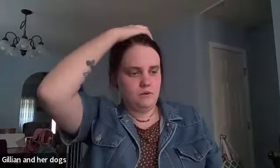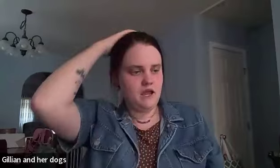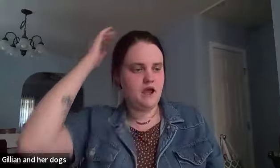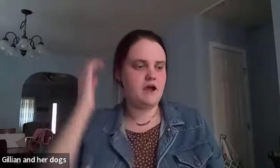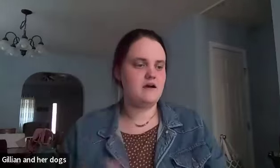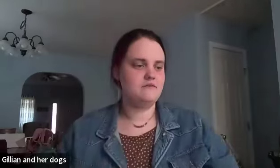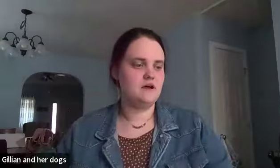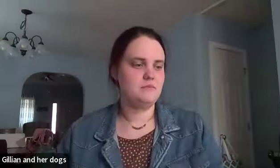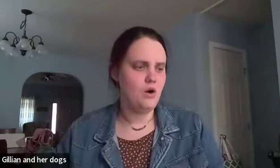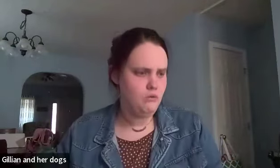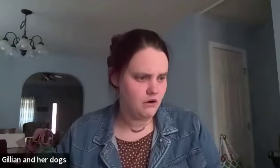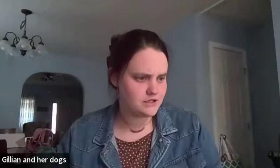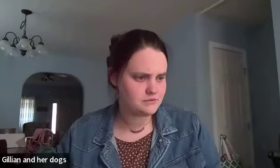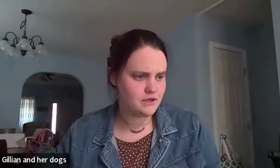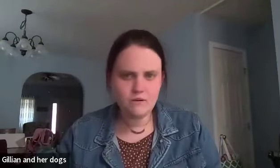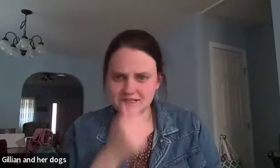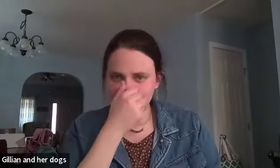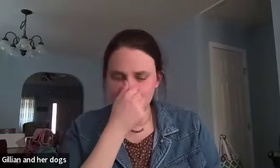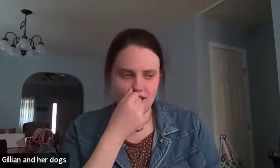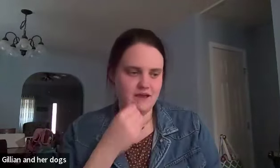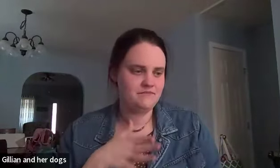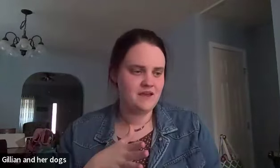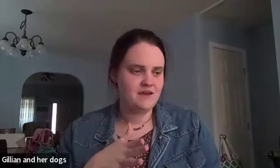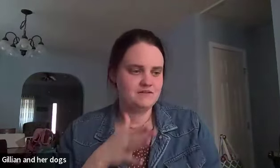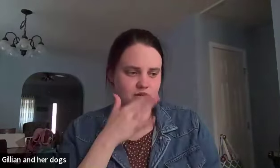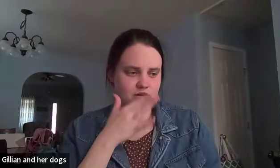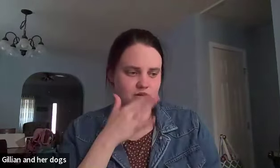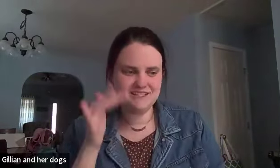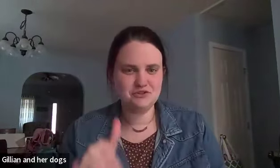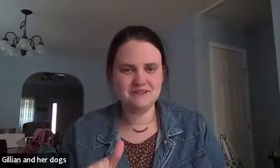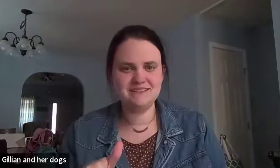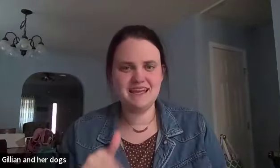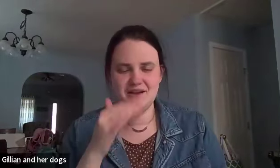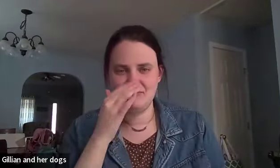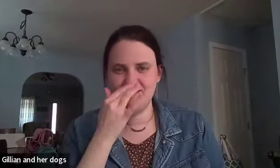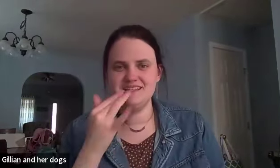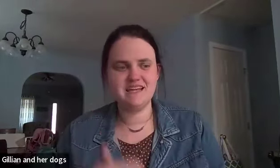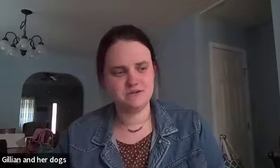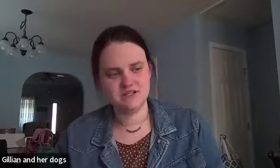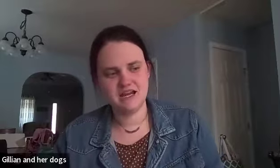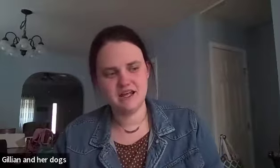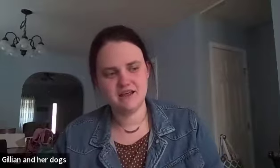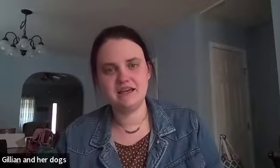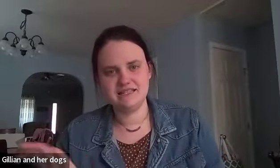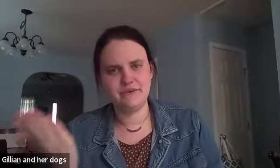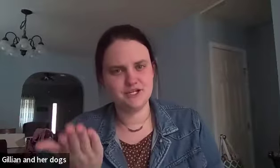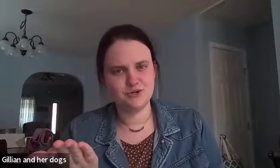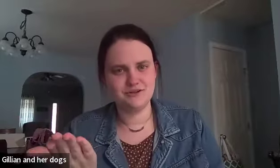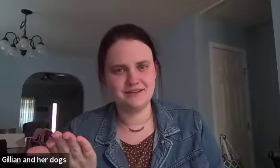Then we have, oh gosh, we always, okay. Sorry, my list shortened and I realized I was looking at it. Like I said, we had a shorter